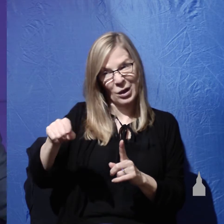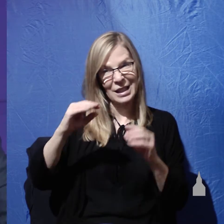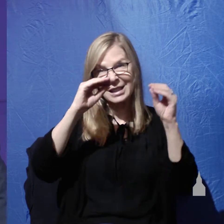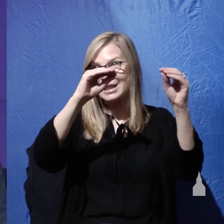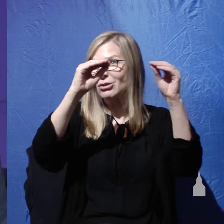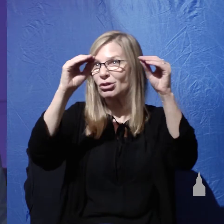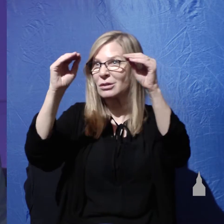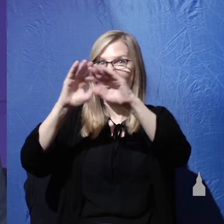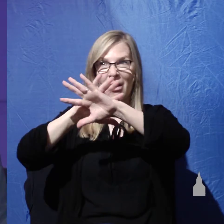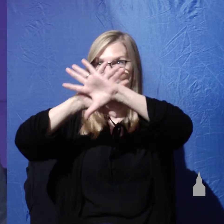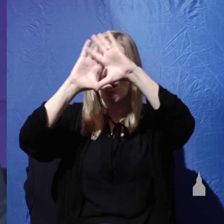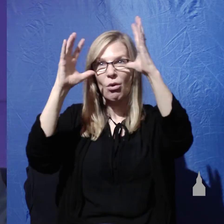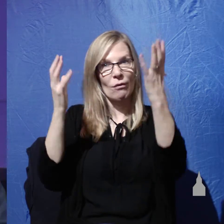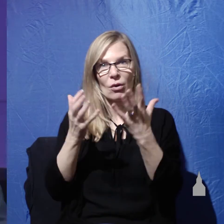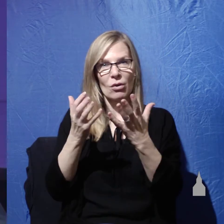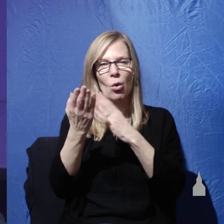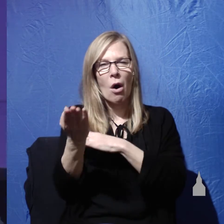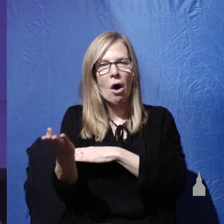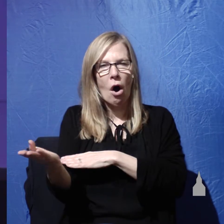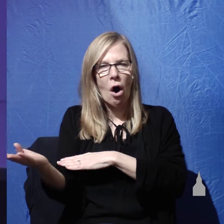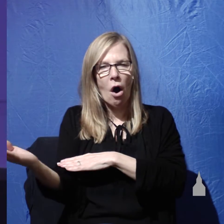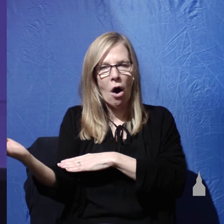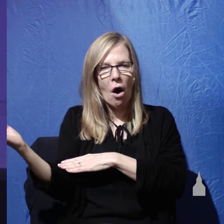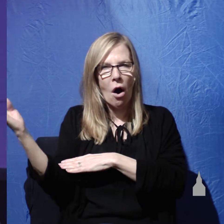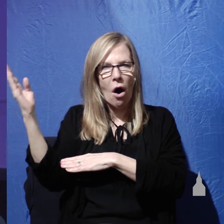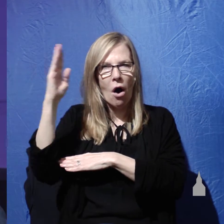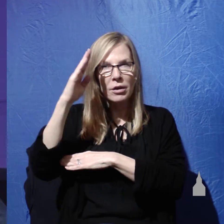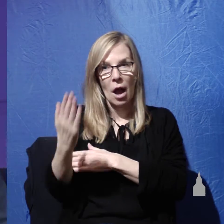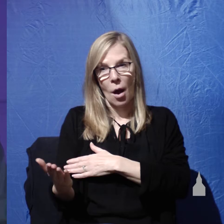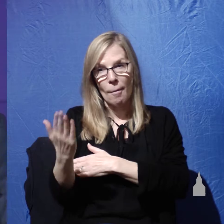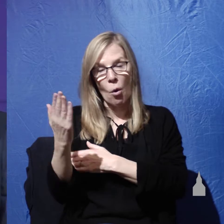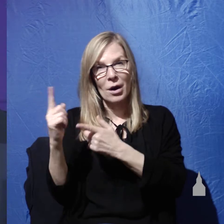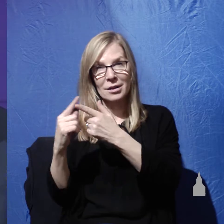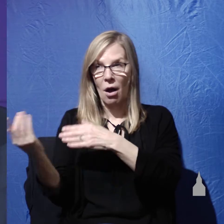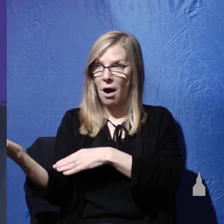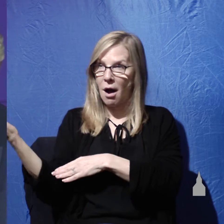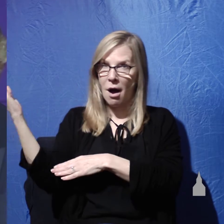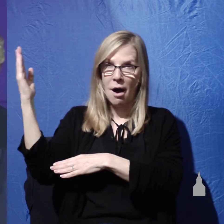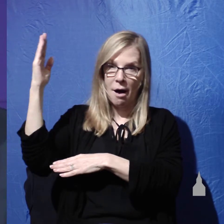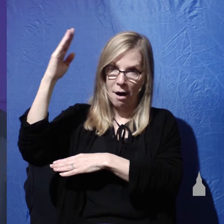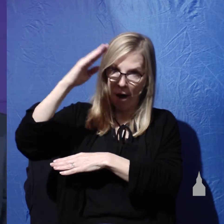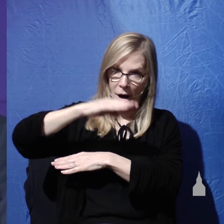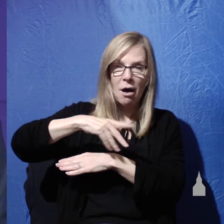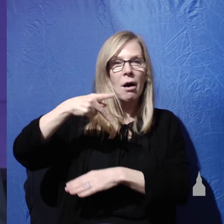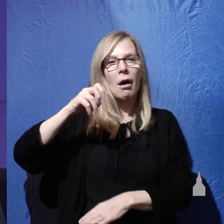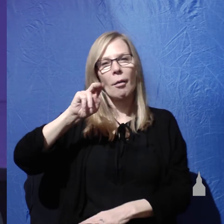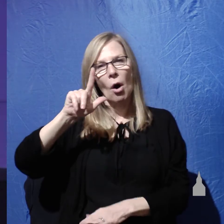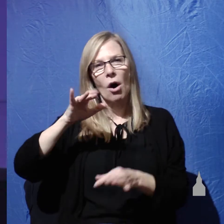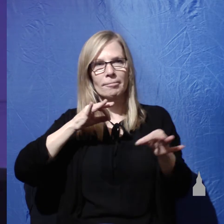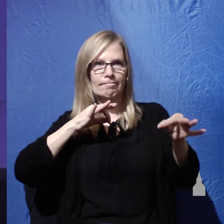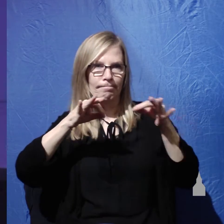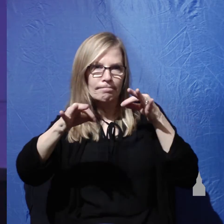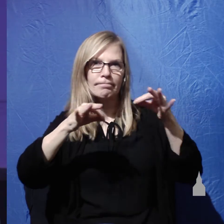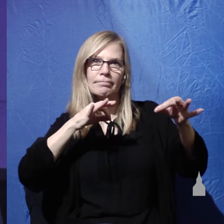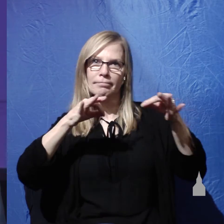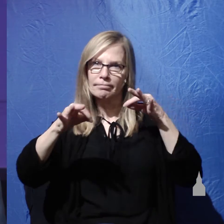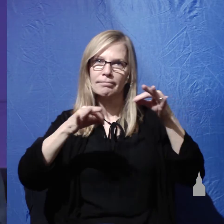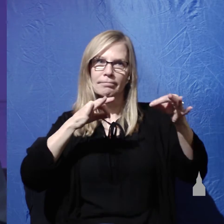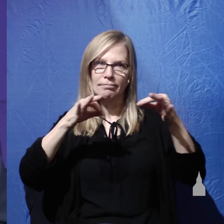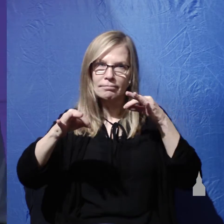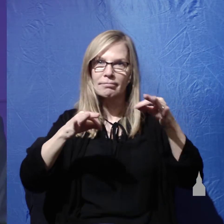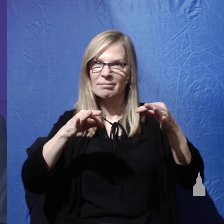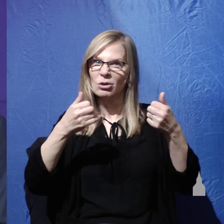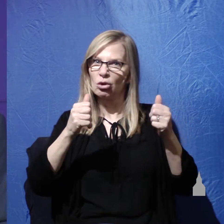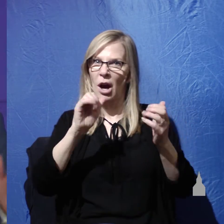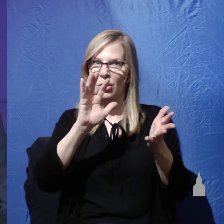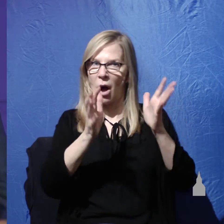everywhere. And so all day long, we read, from morning until evening, Paul testified to them about the kingdom of God as he tried